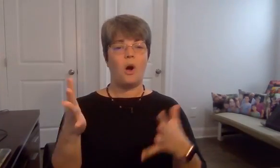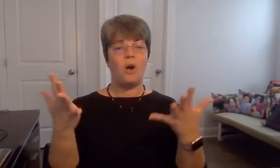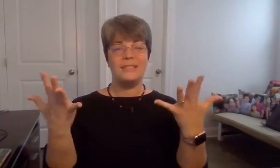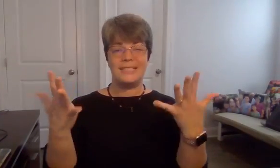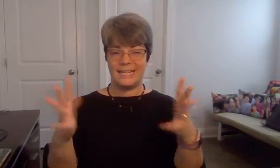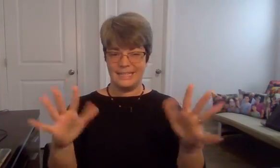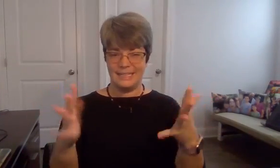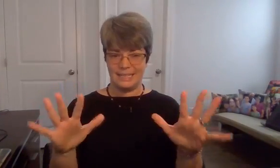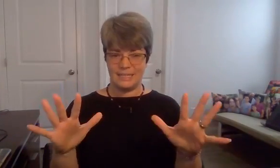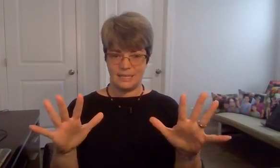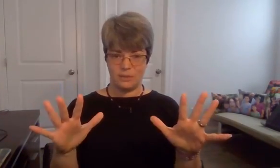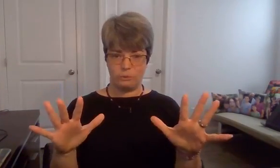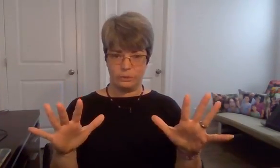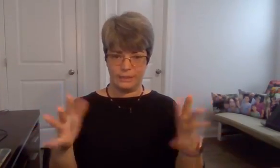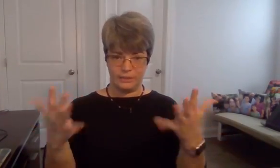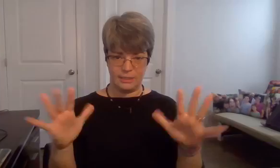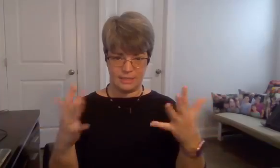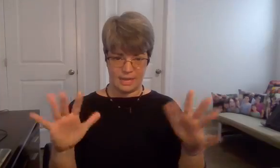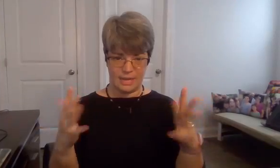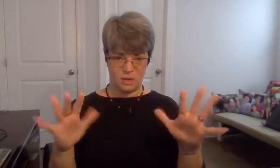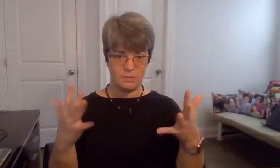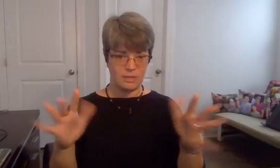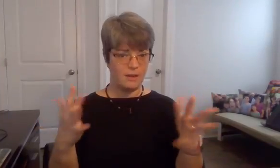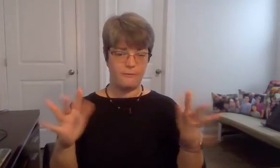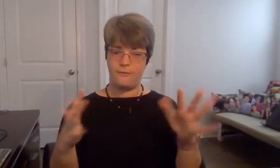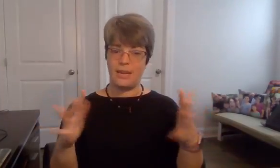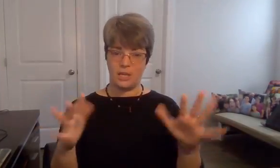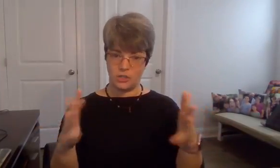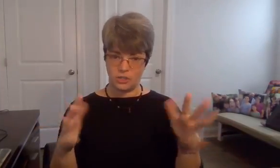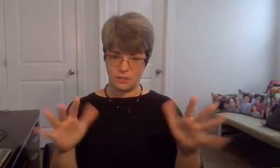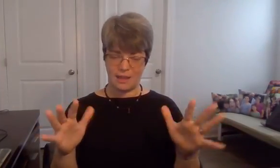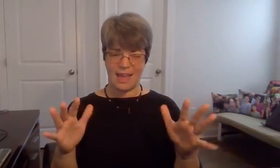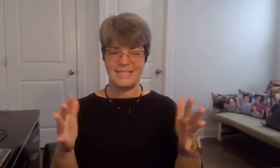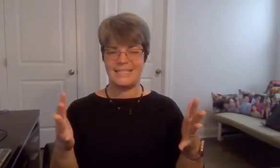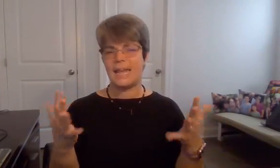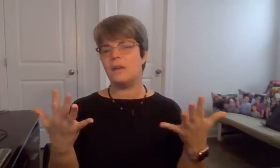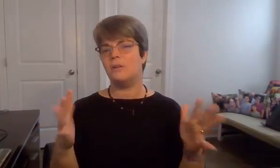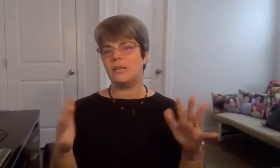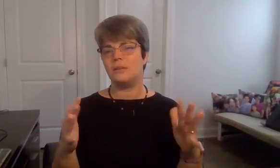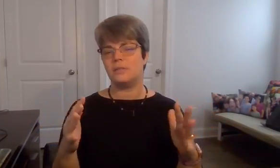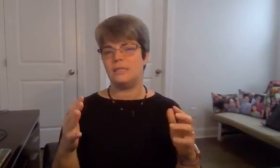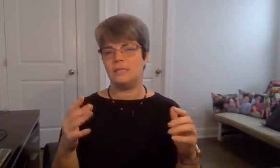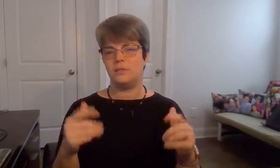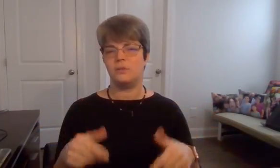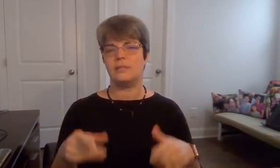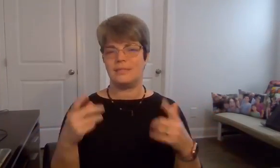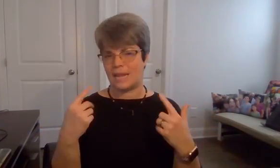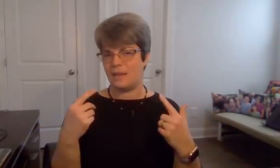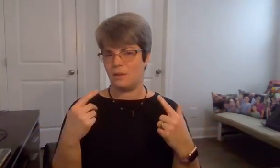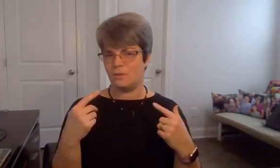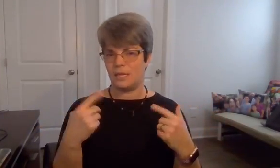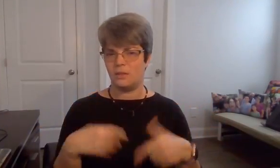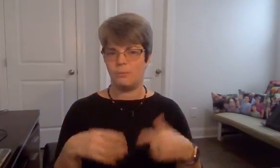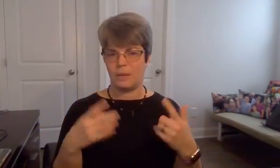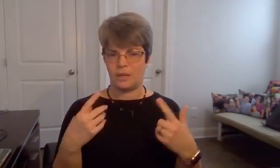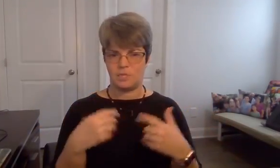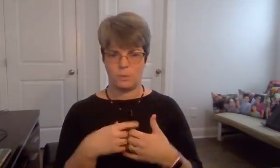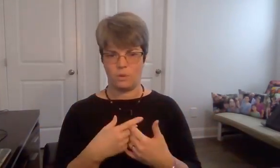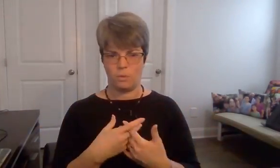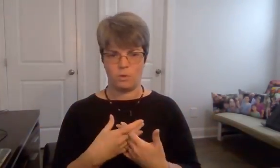All done is another really good sign. All done, finished. I say all done because it's easier to say all done, and they'll pick up the spoken word